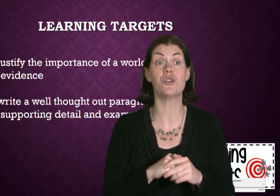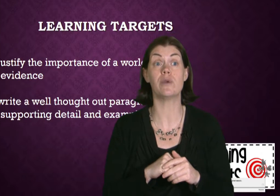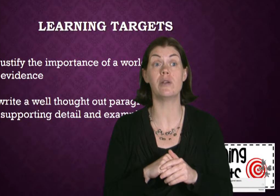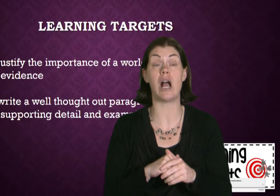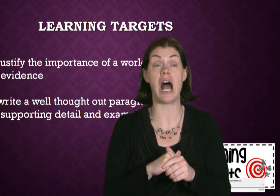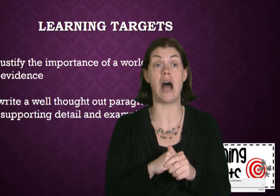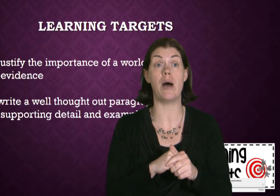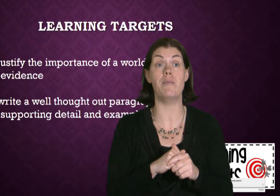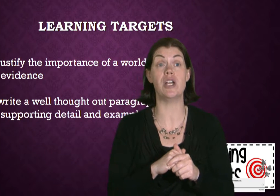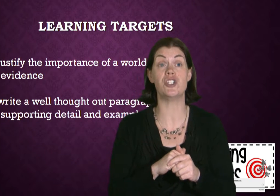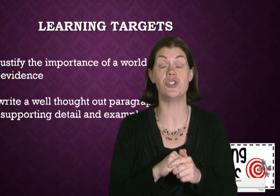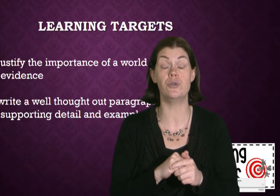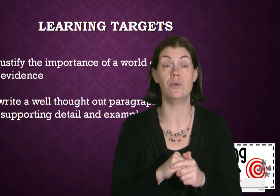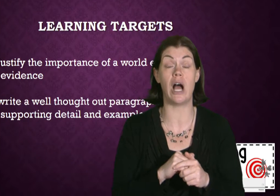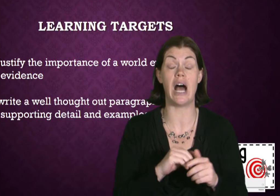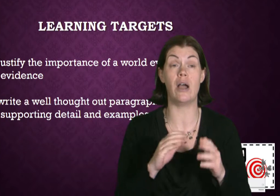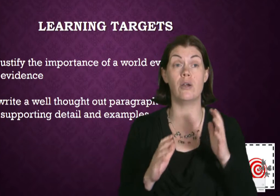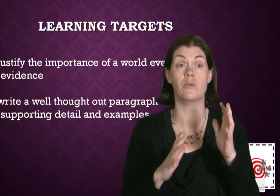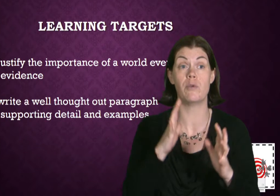just to